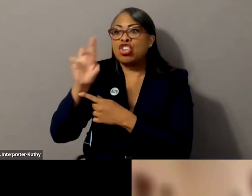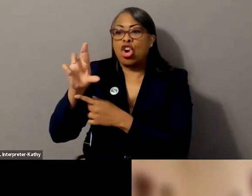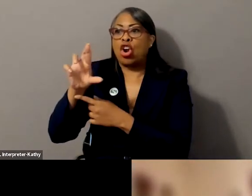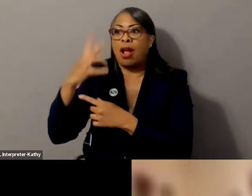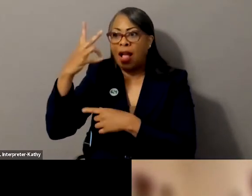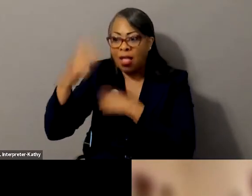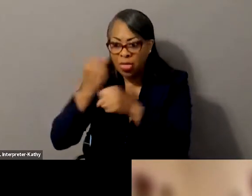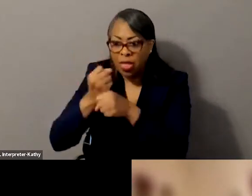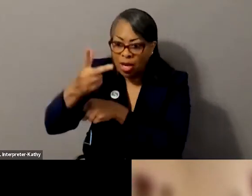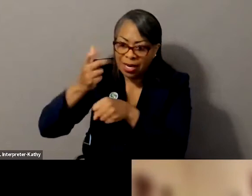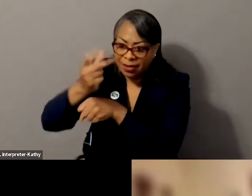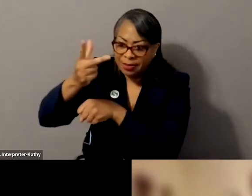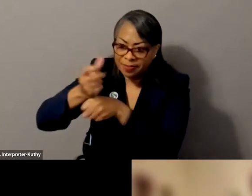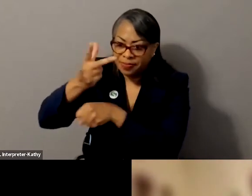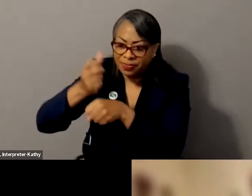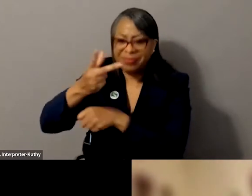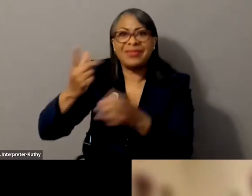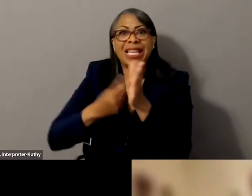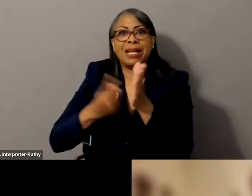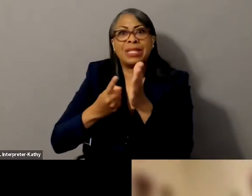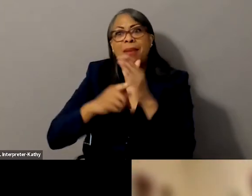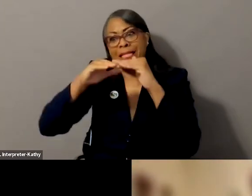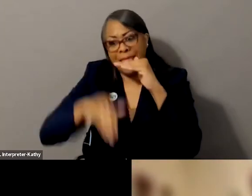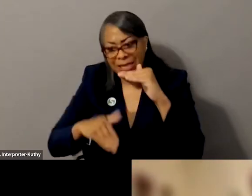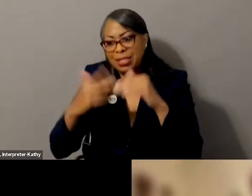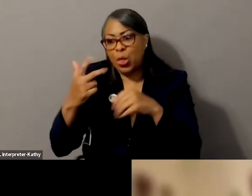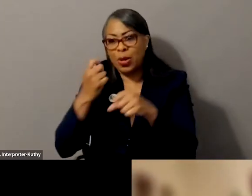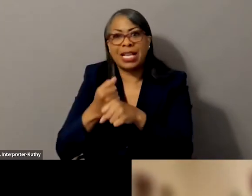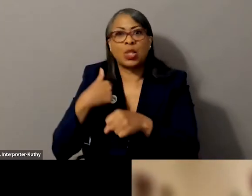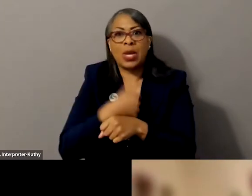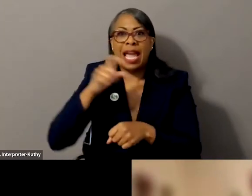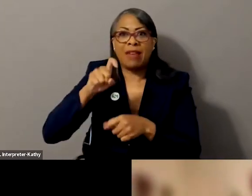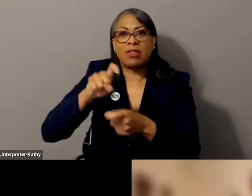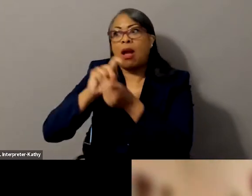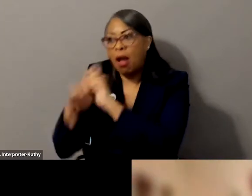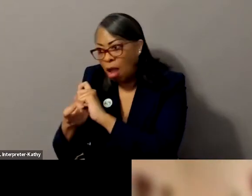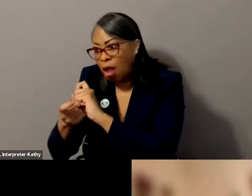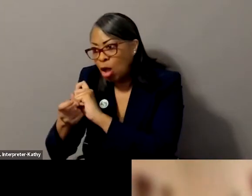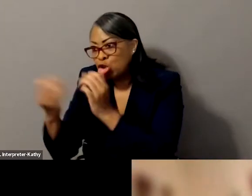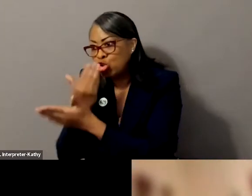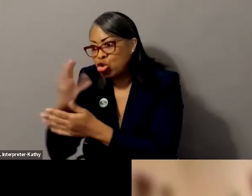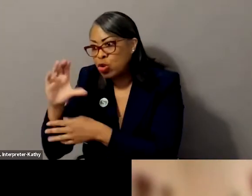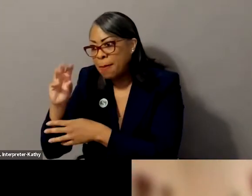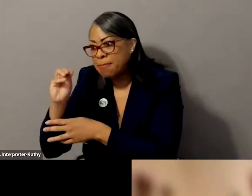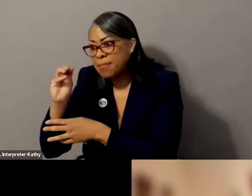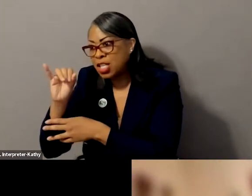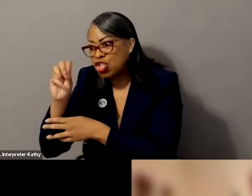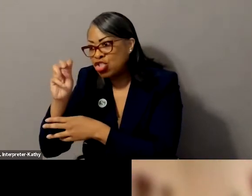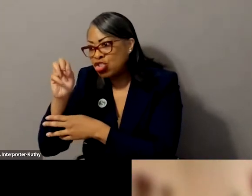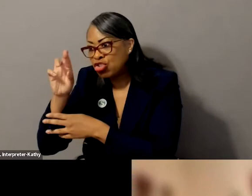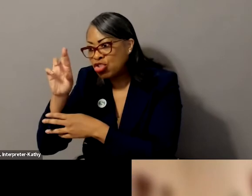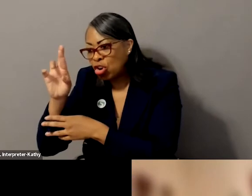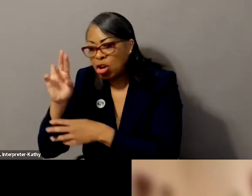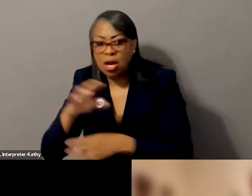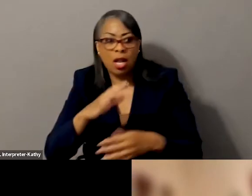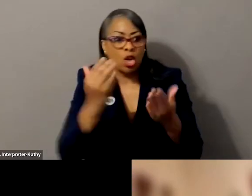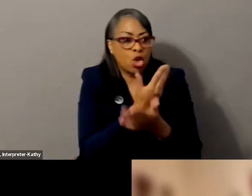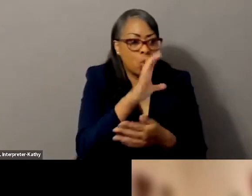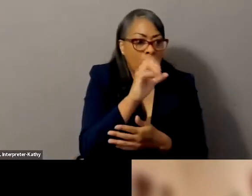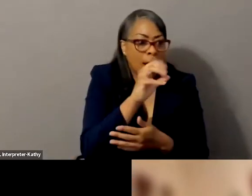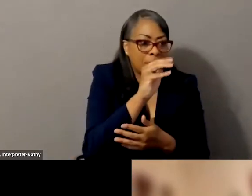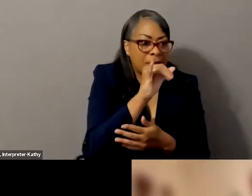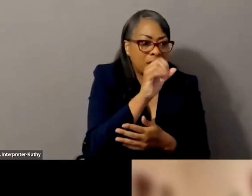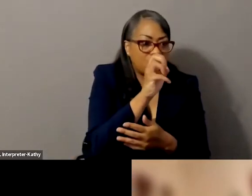frankly, sometimes less than every 3 years. But fortunately, this time, this challenge